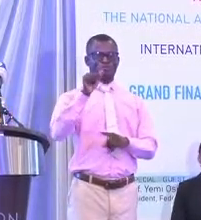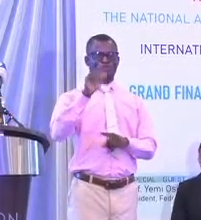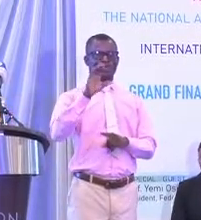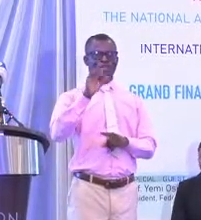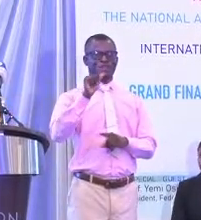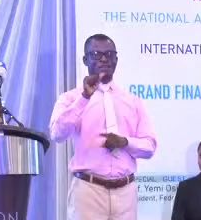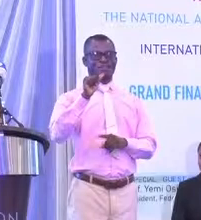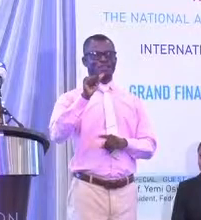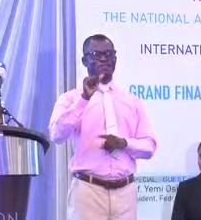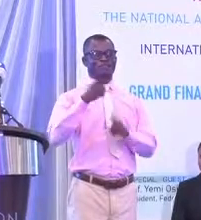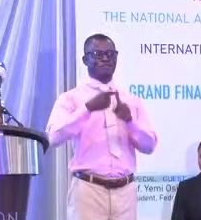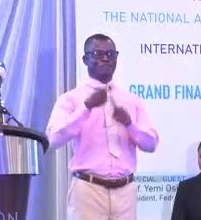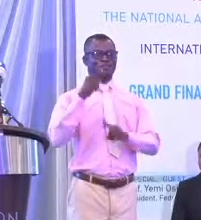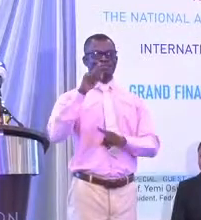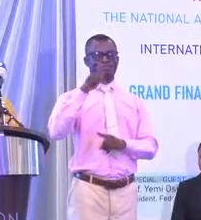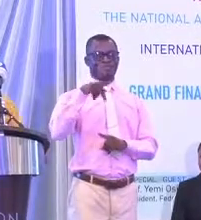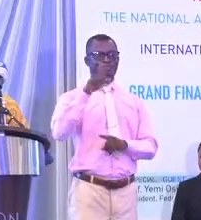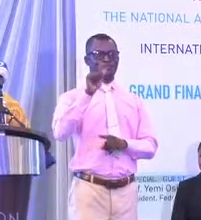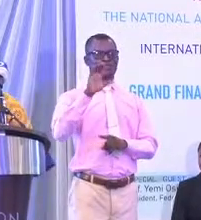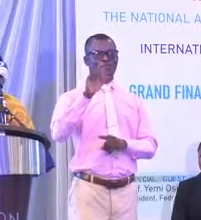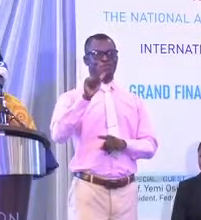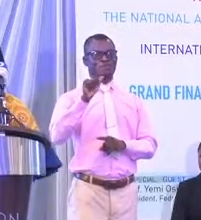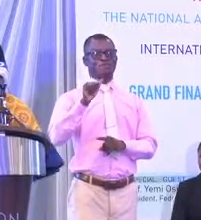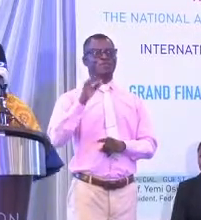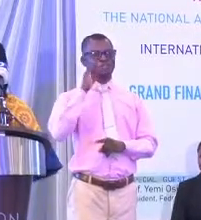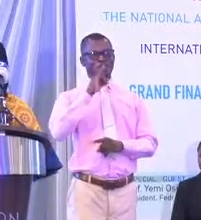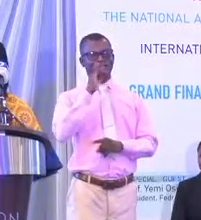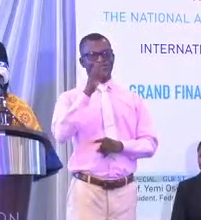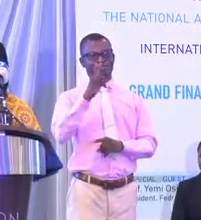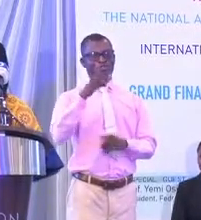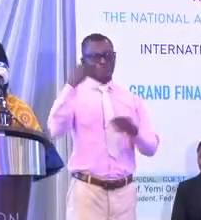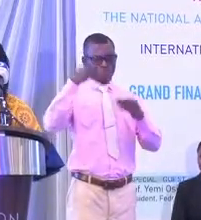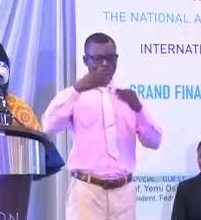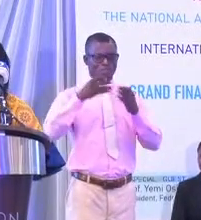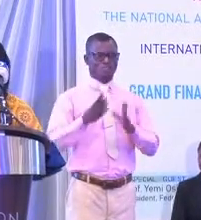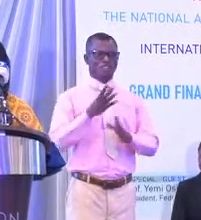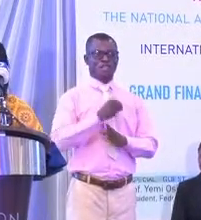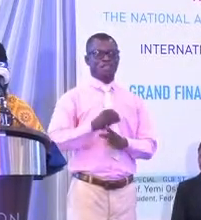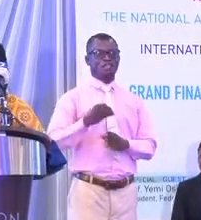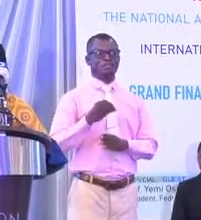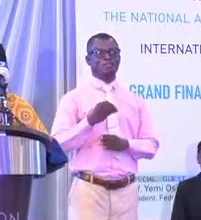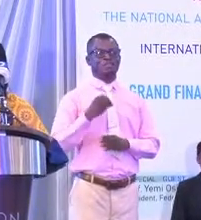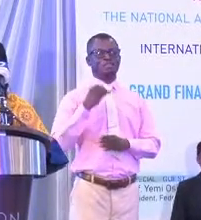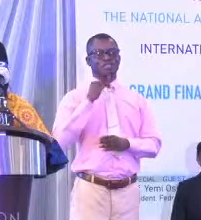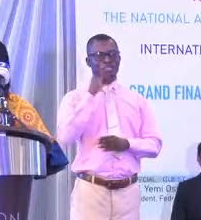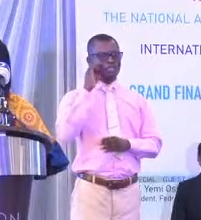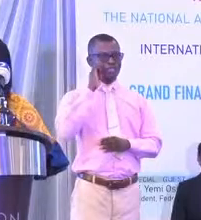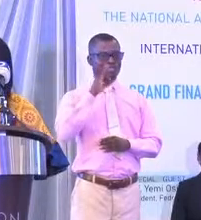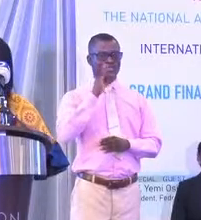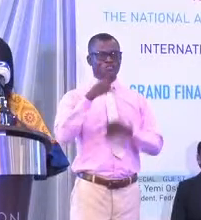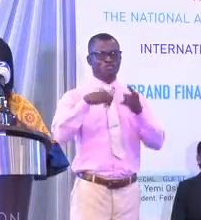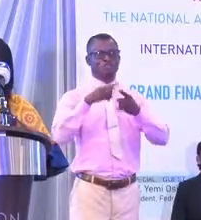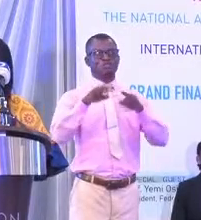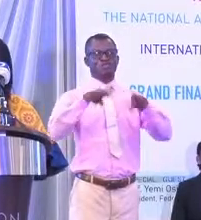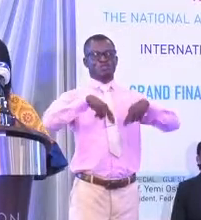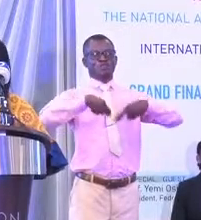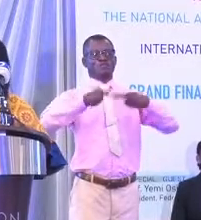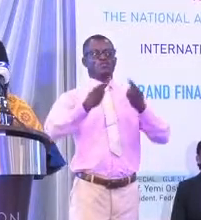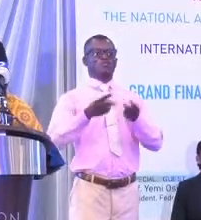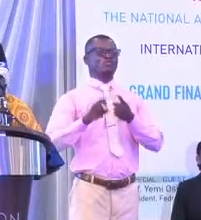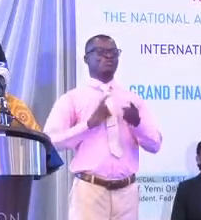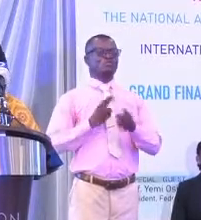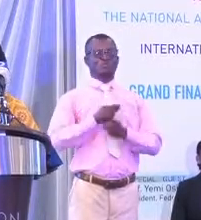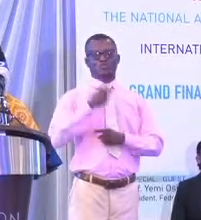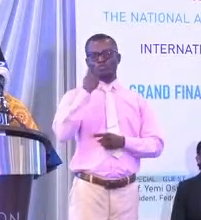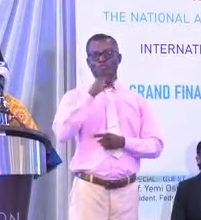Oh, PACAC, sorry. All right, so he's one of the judges, and he is going to be revealing for us who the winner of